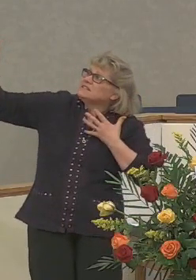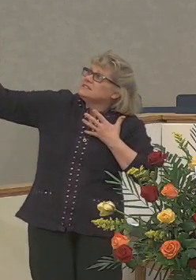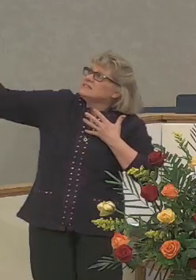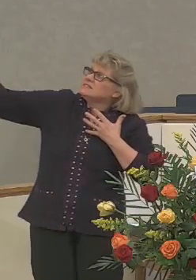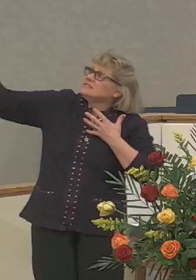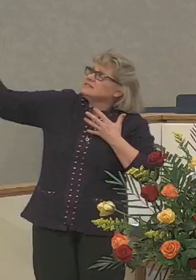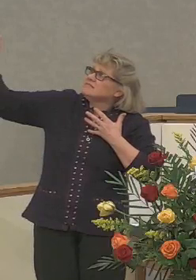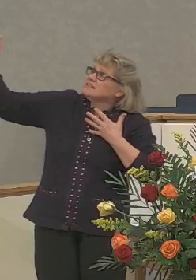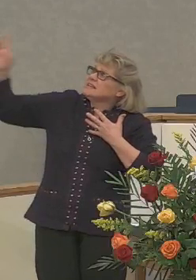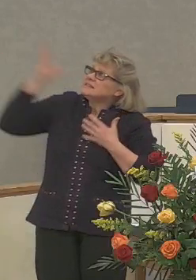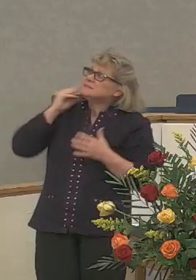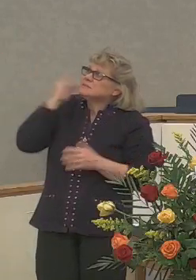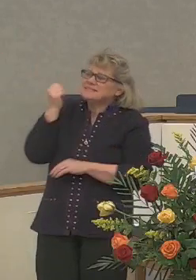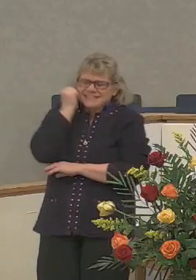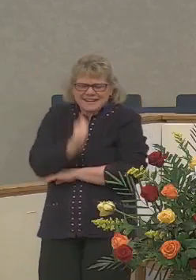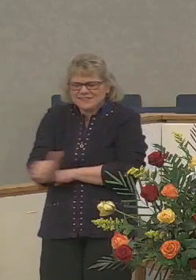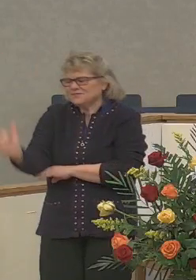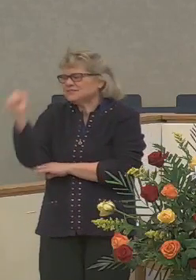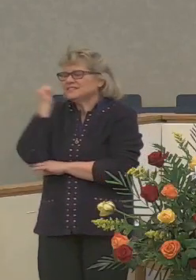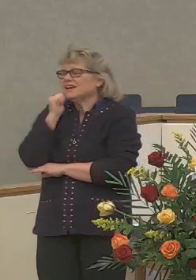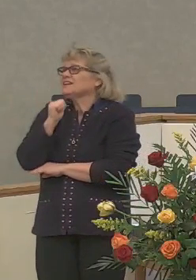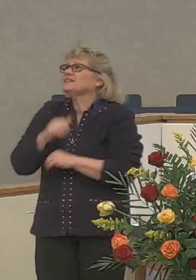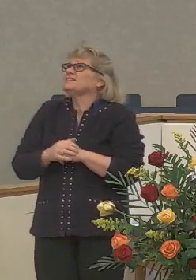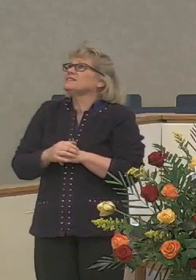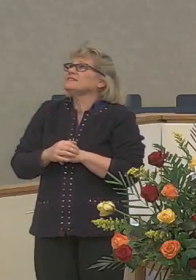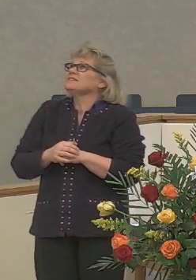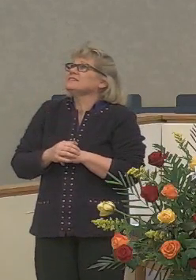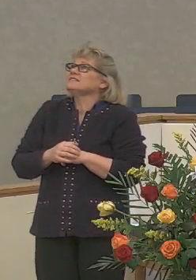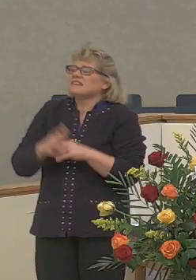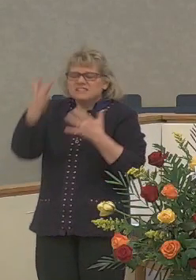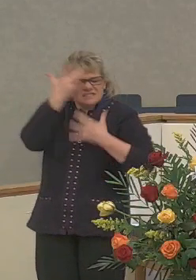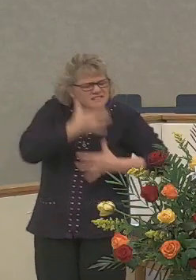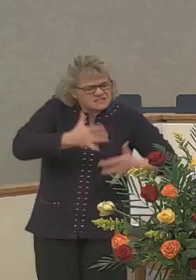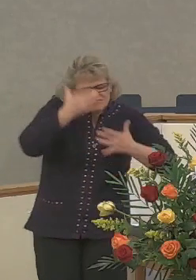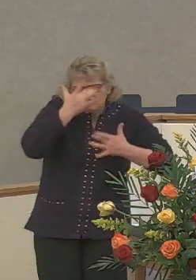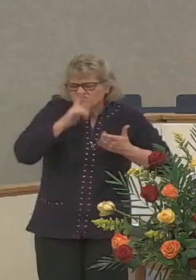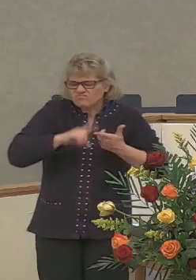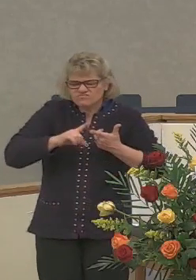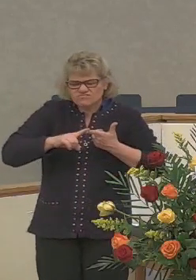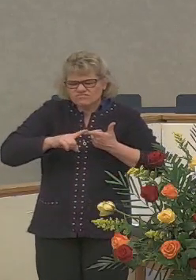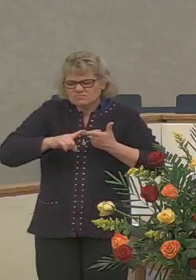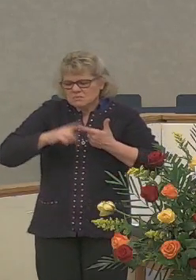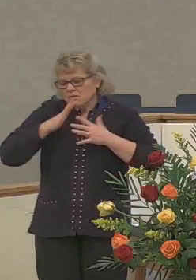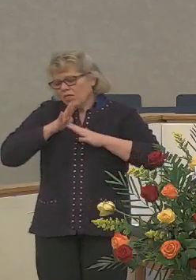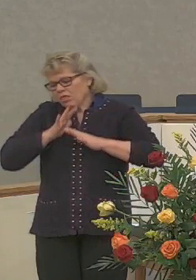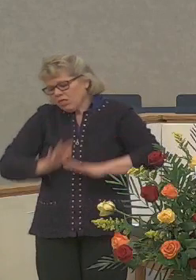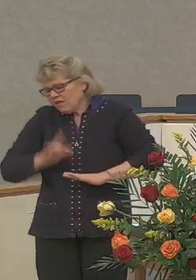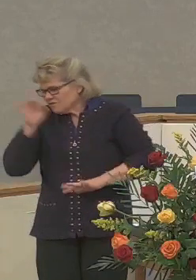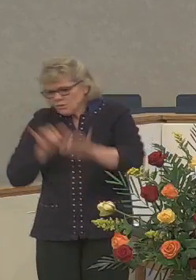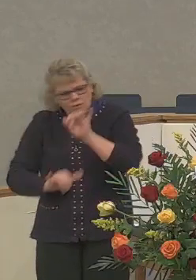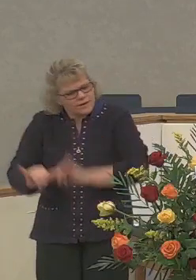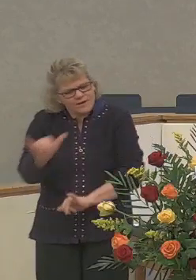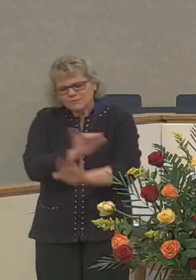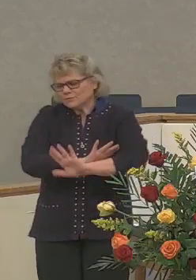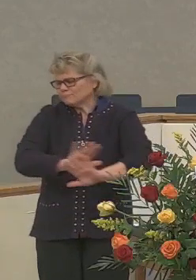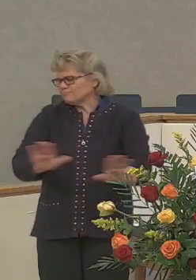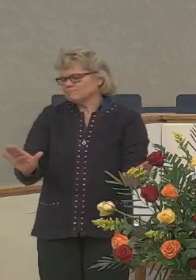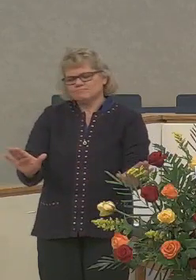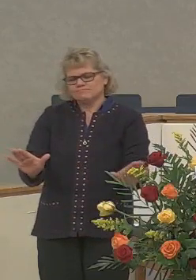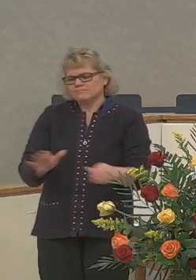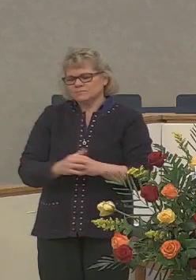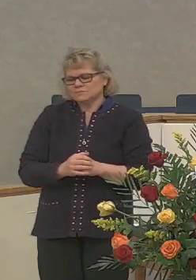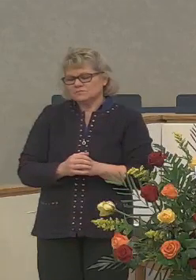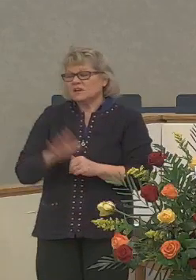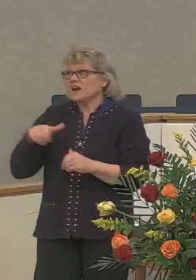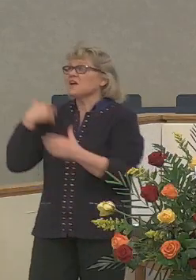are seen every day, but no sickness, no sighing forever